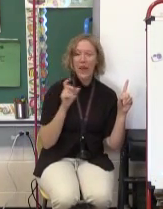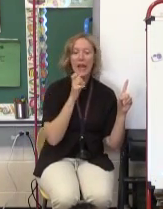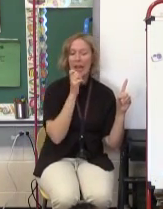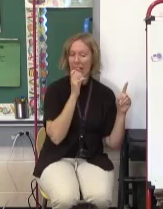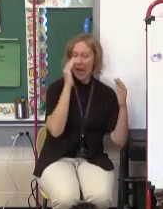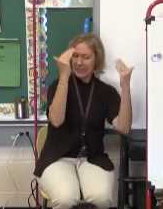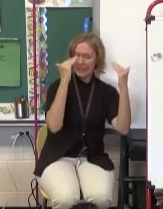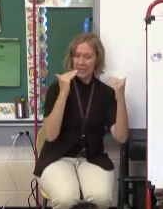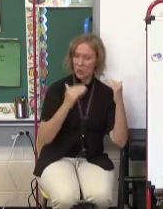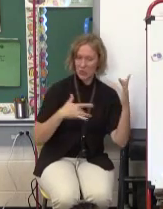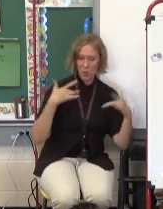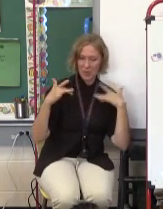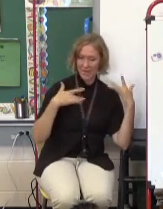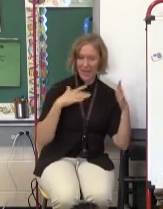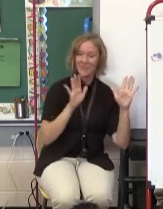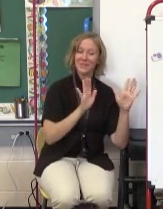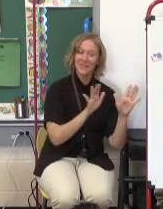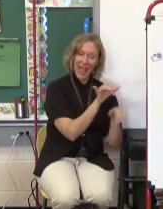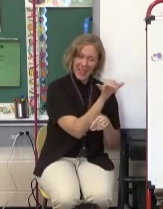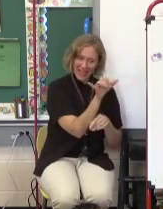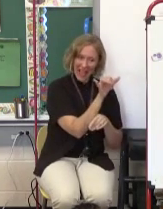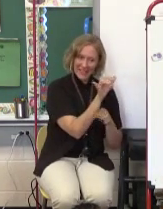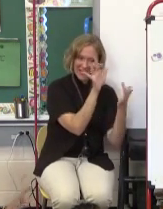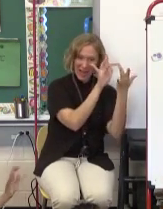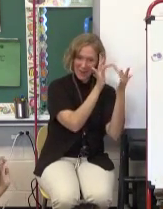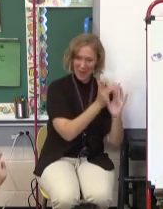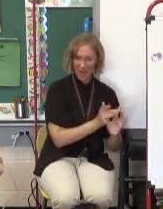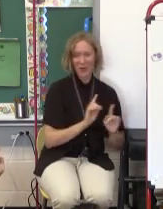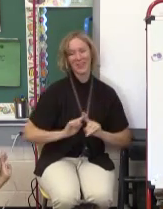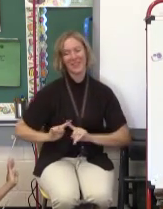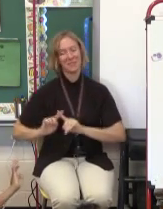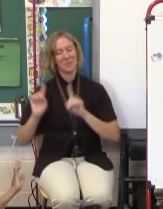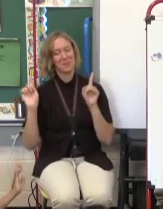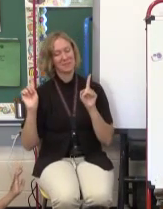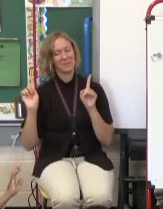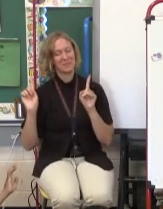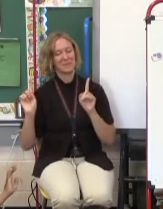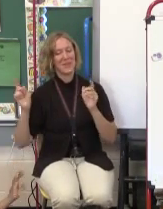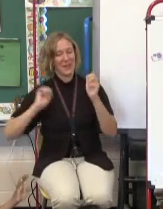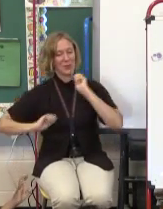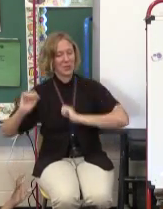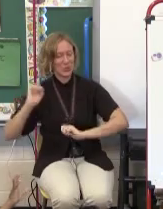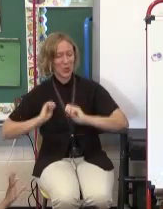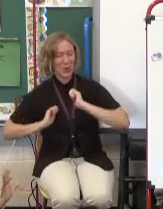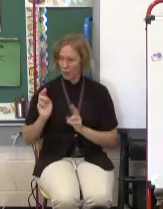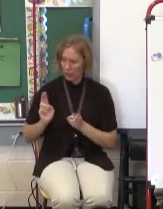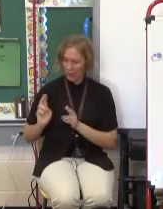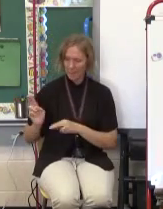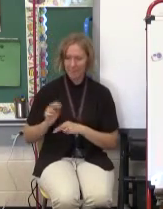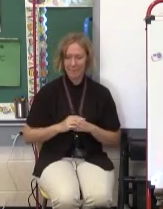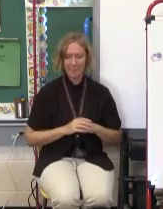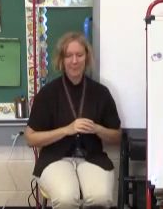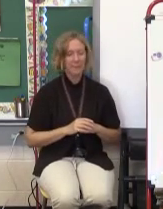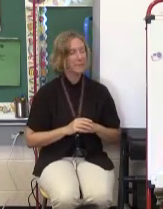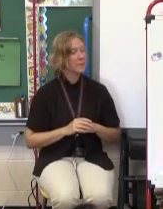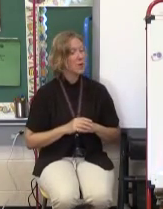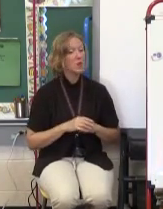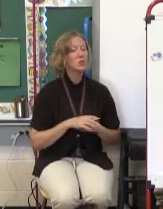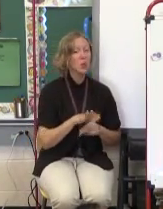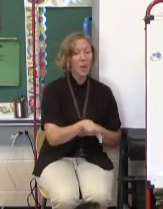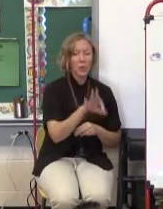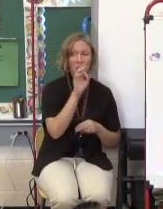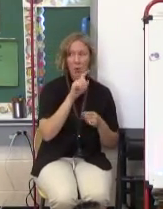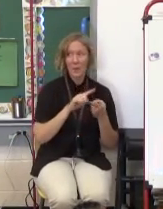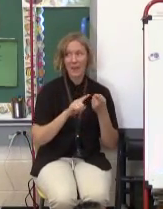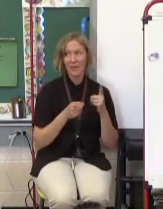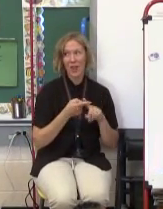Those Events. Same network, different show. So we are going to chain those words. So I'm going to pick friends